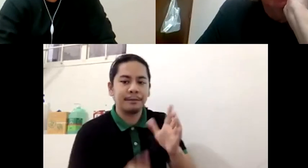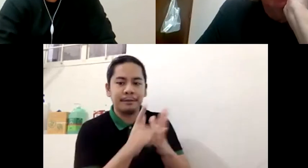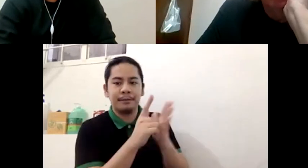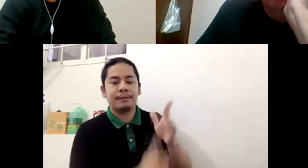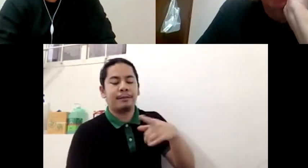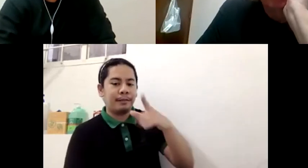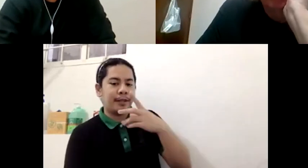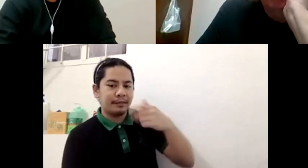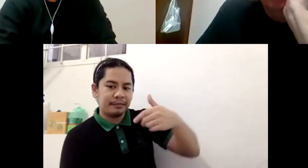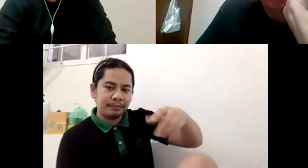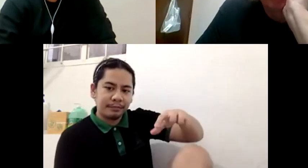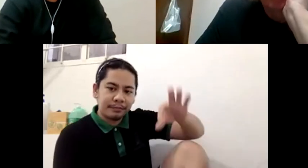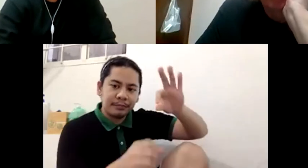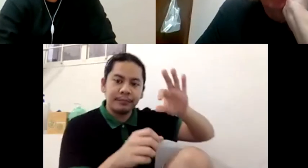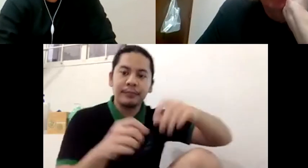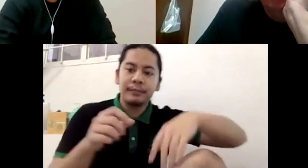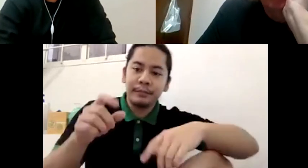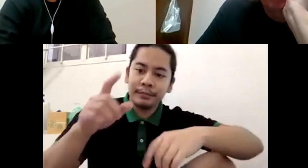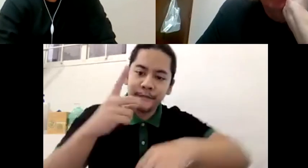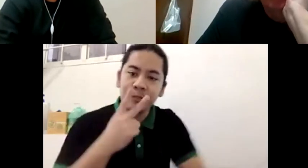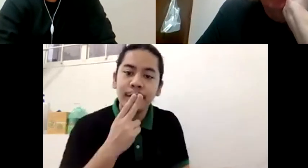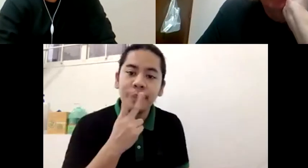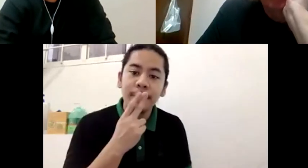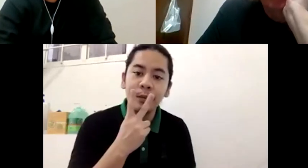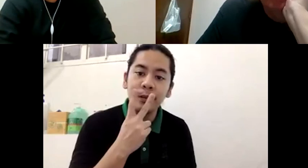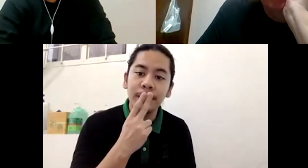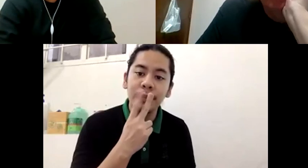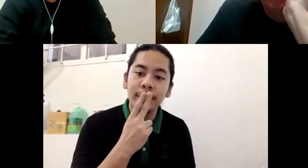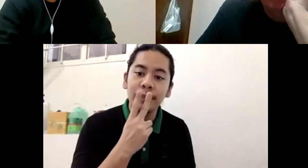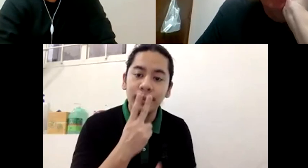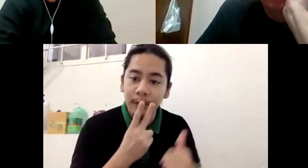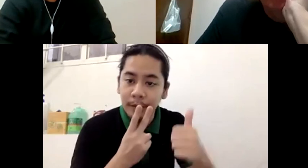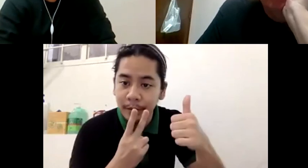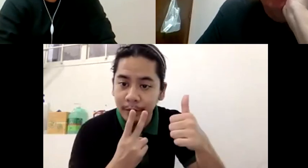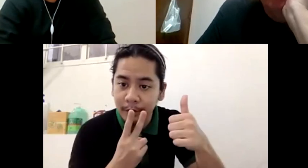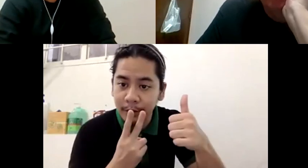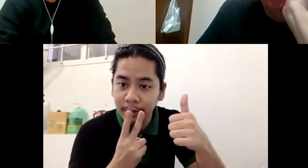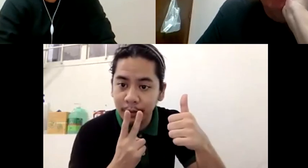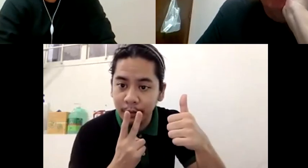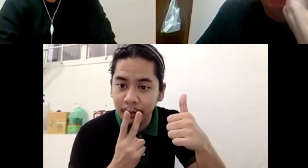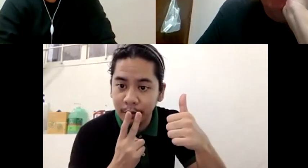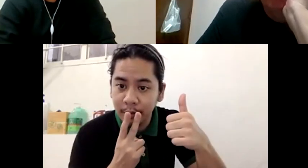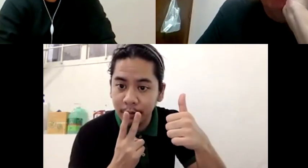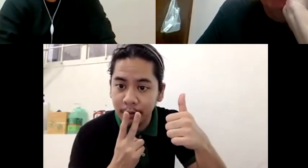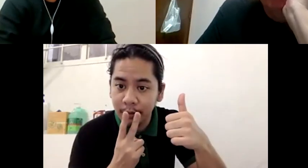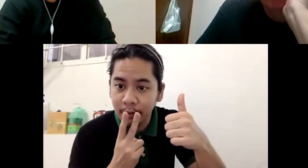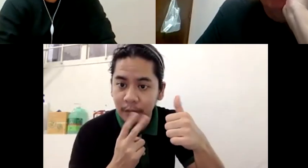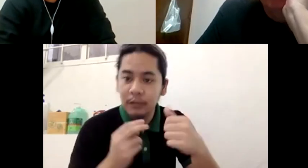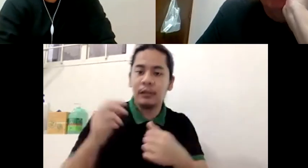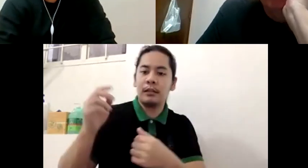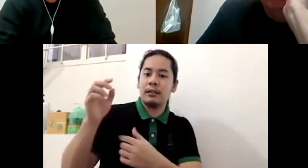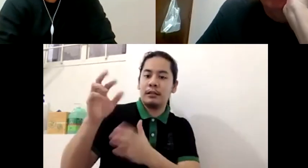Marvin, lesson. Okay. Oh. So we voted. We'll do Marvin. Are you okay?